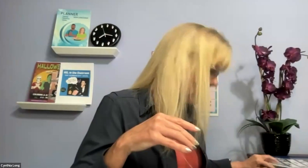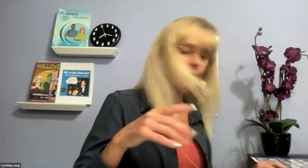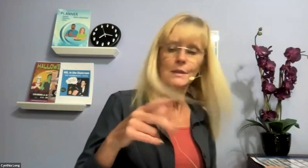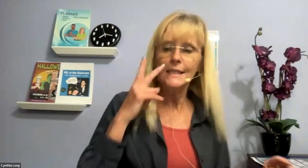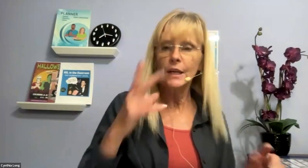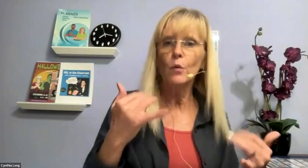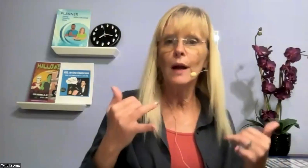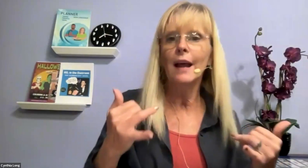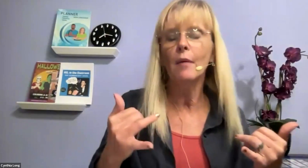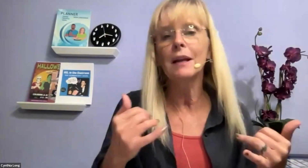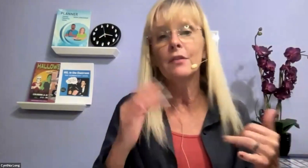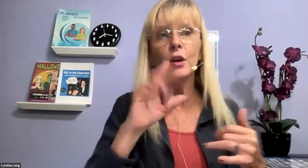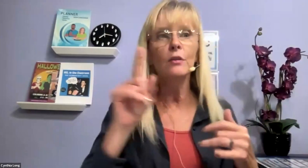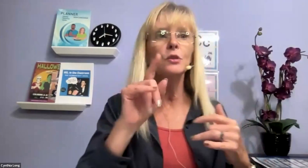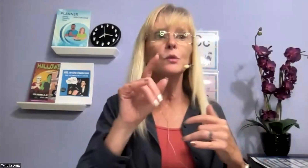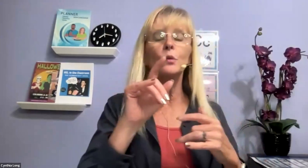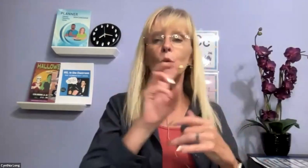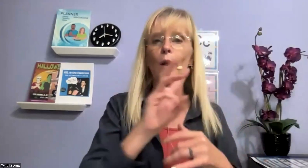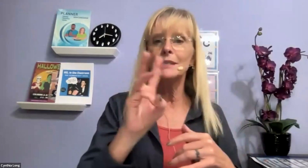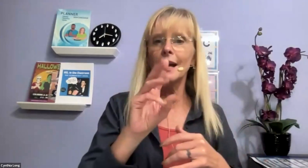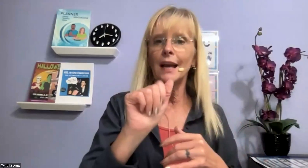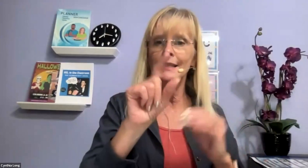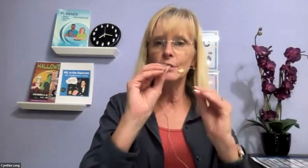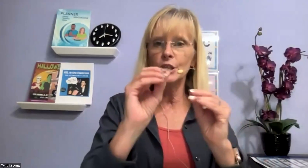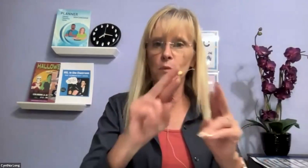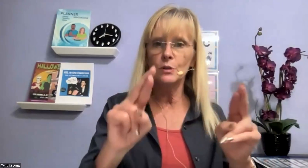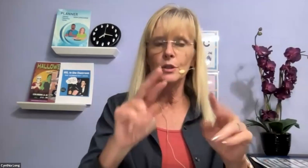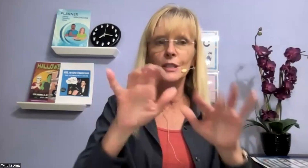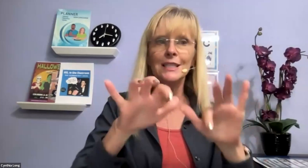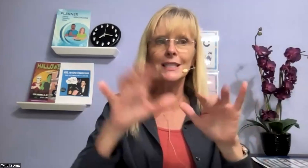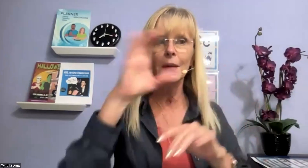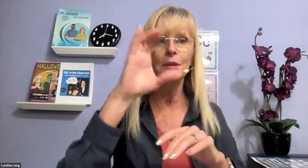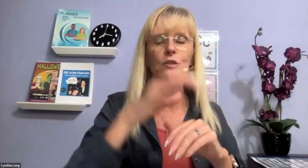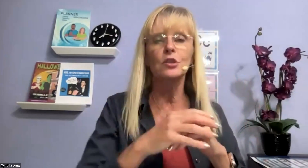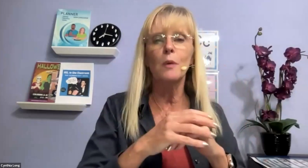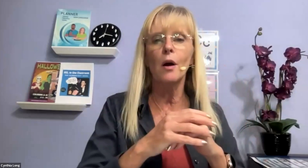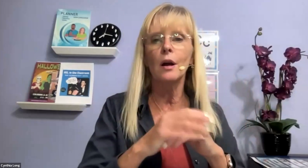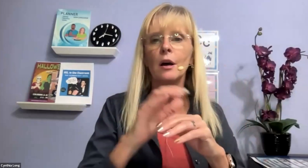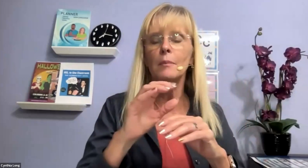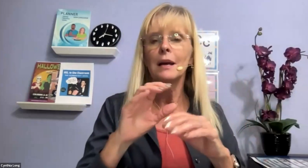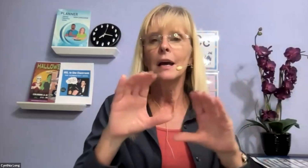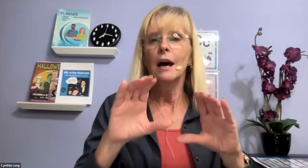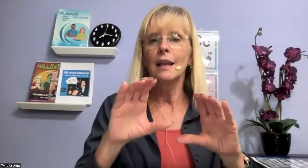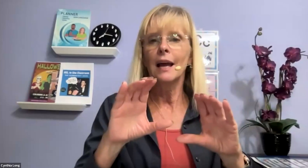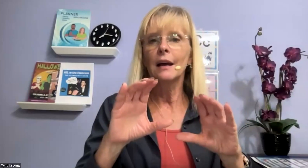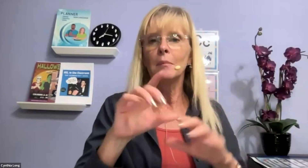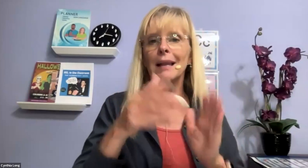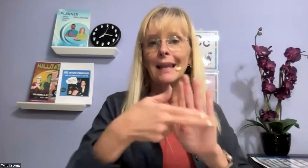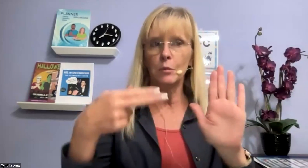I don't see it right now, but if you go to the website, ASL Teaching Resources, just type in the search bar,